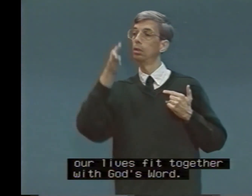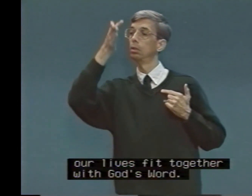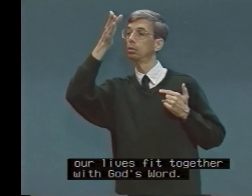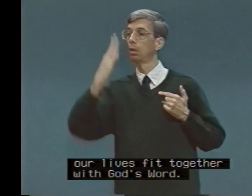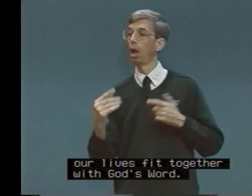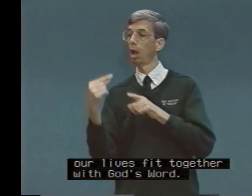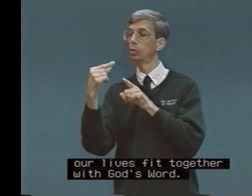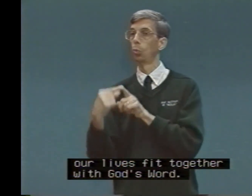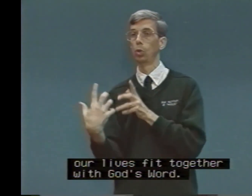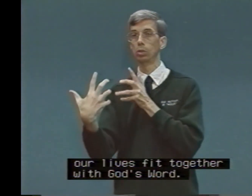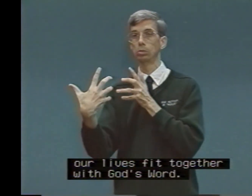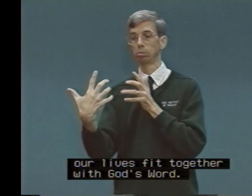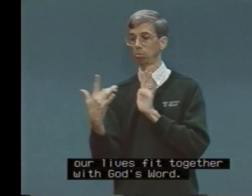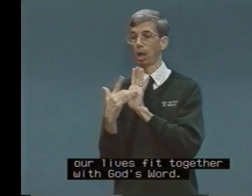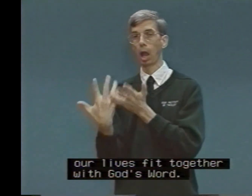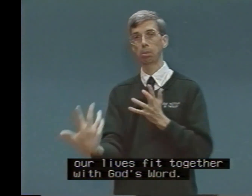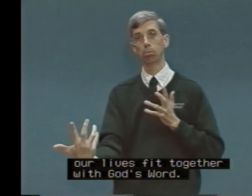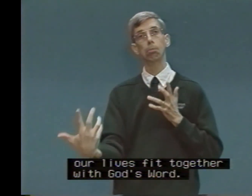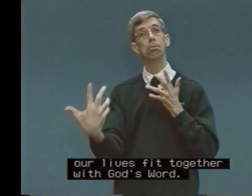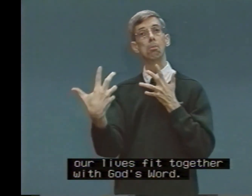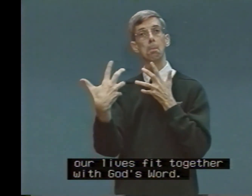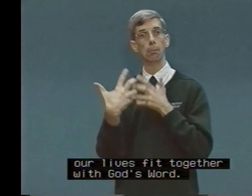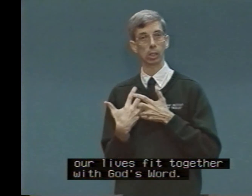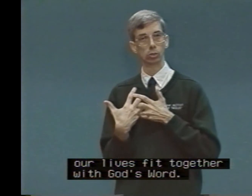our lives fit together with God's Word.